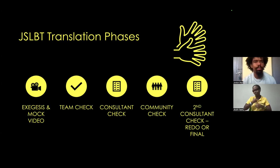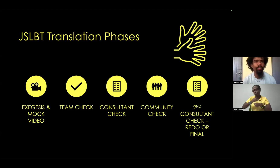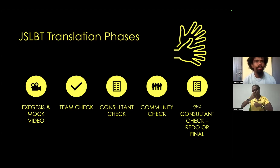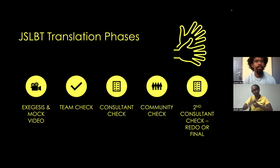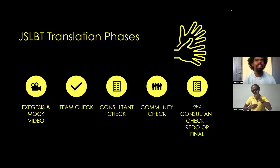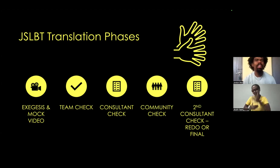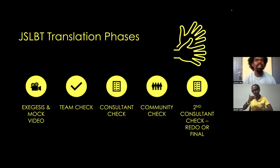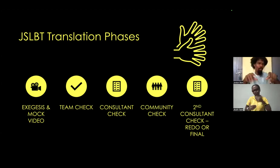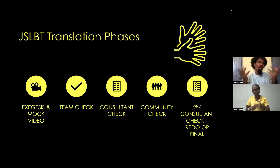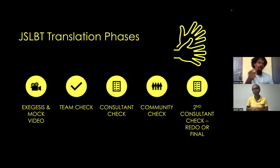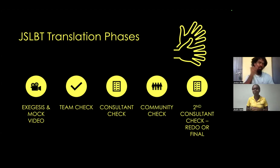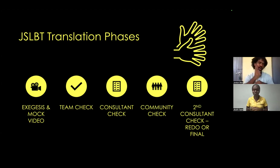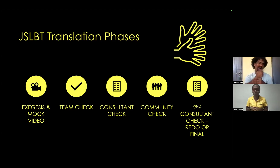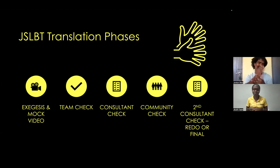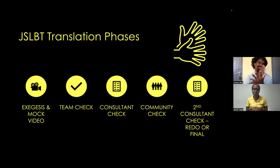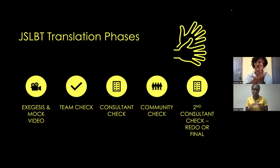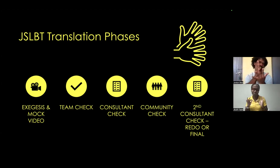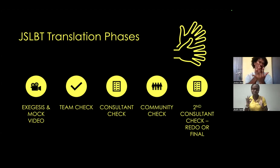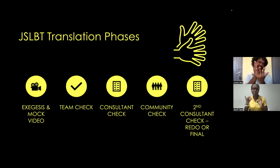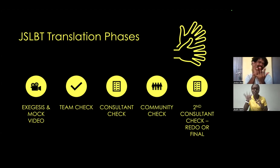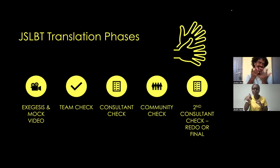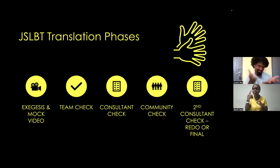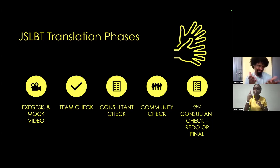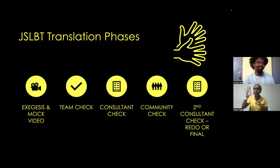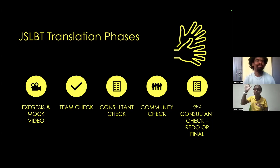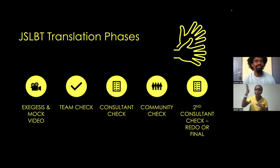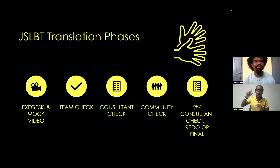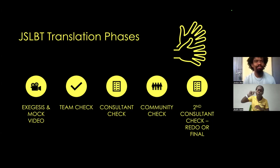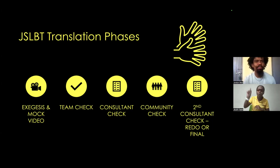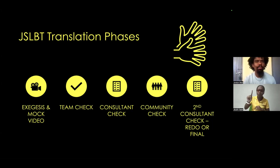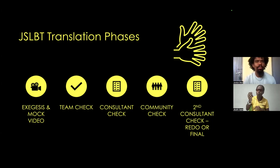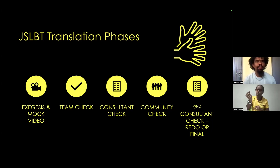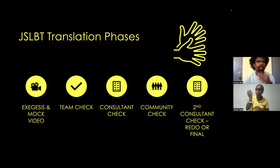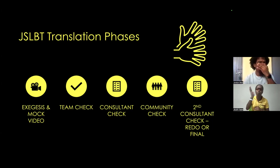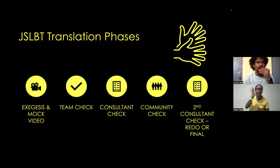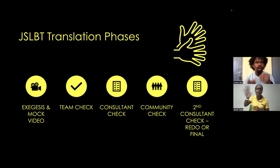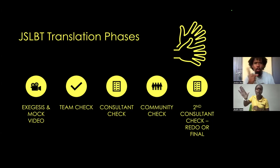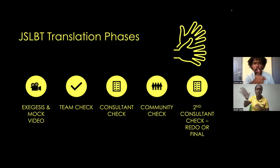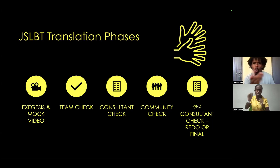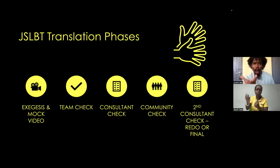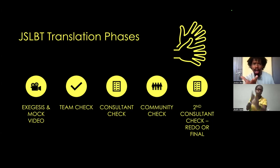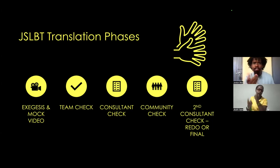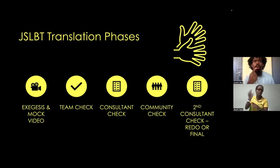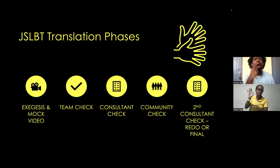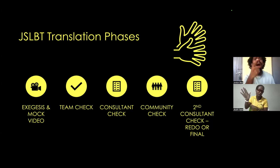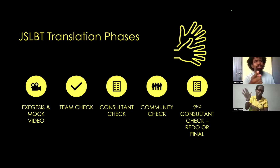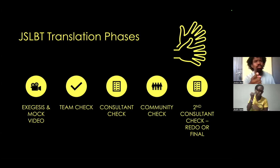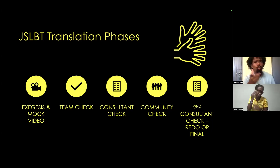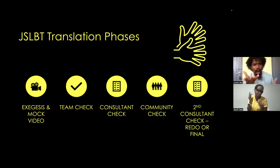step. So that's a step-by-step process that we went through. If you have any questions, hold it. Later,